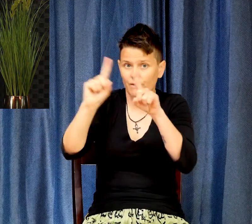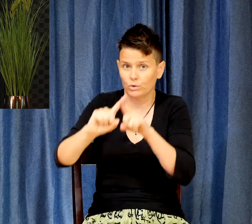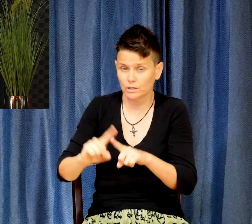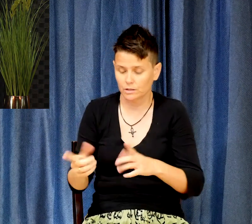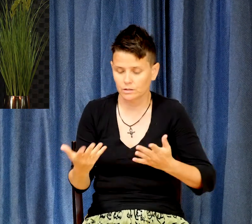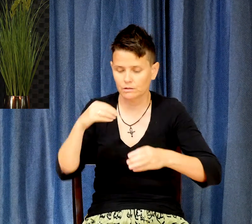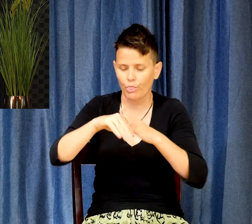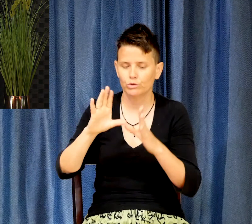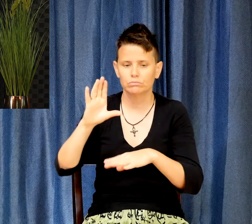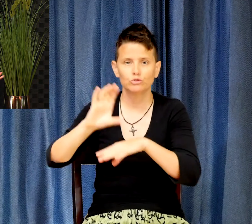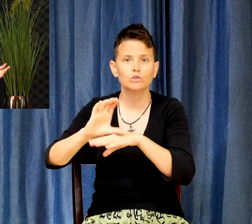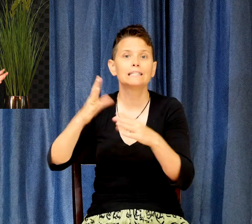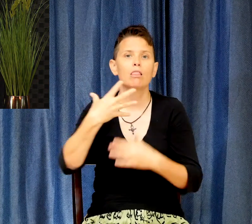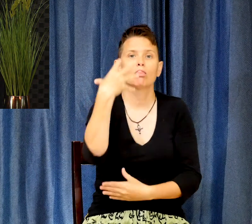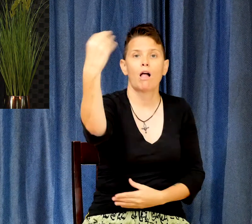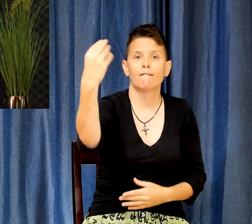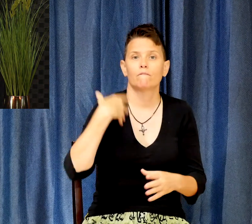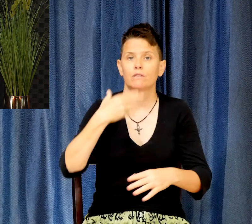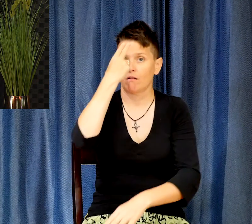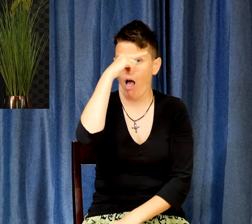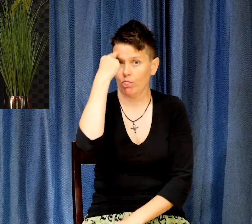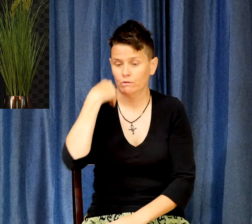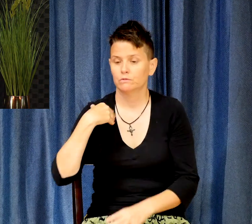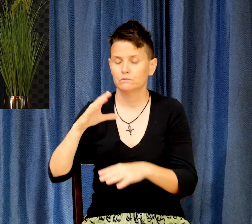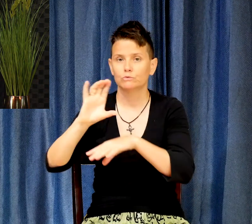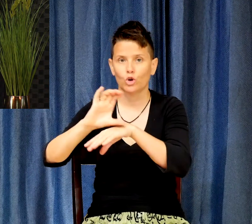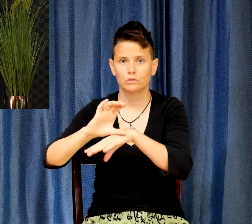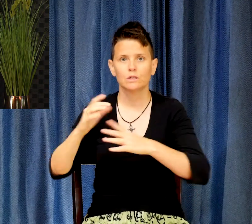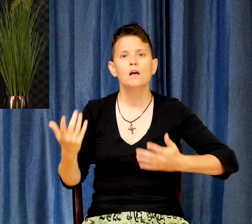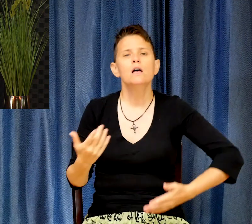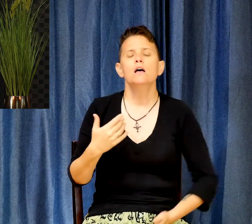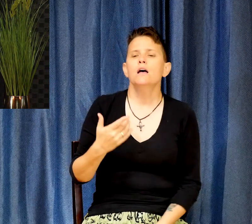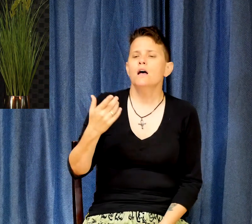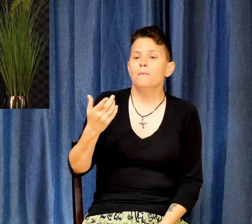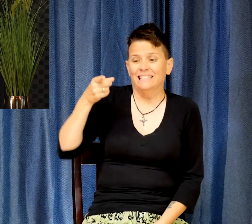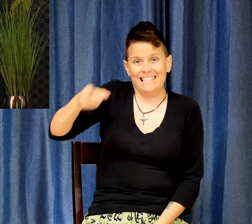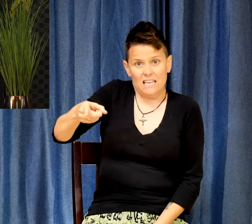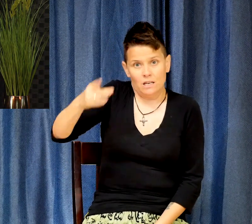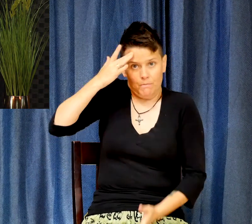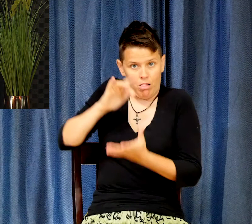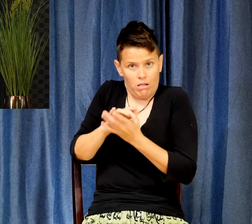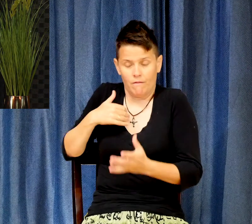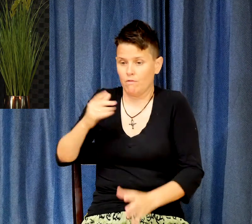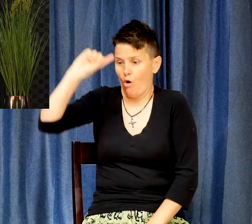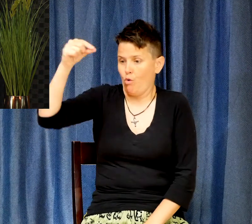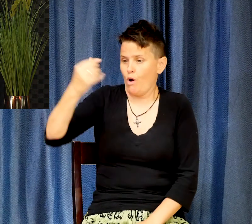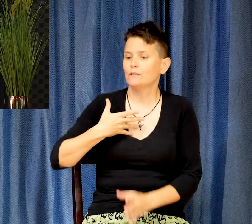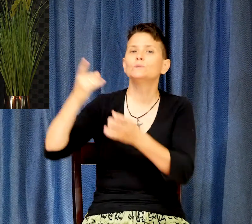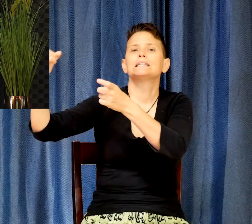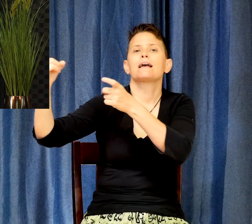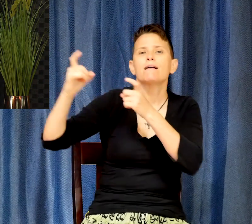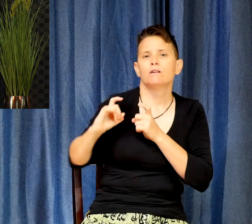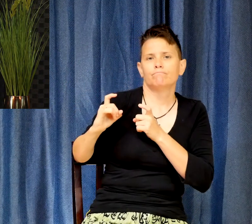Martin Luther believed that grace was bestowed upon us. It didn't require anything of us. It wasn't a prerequisite to